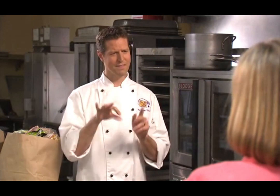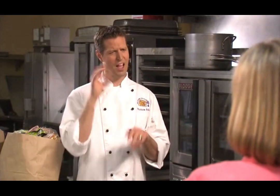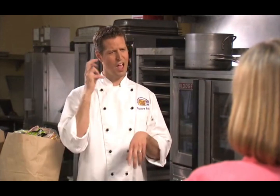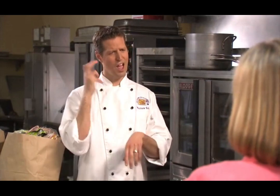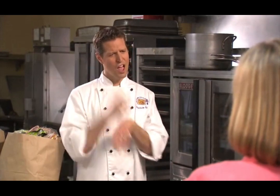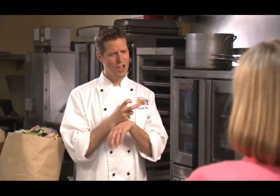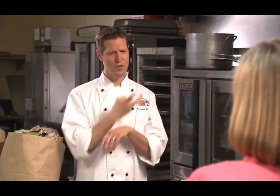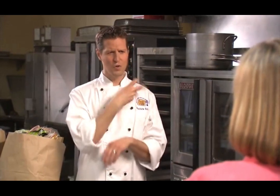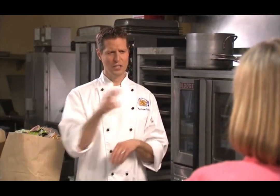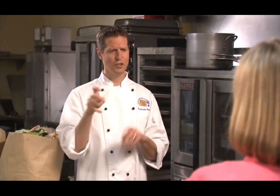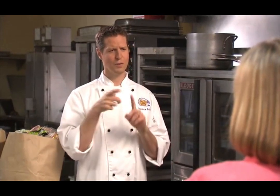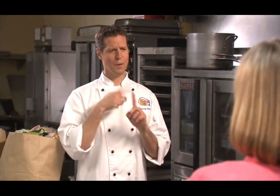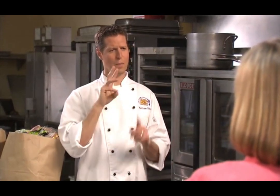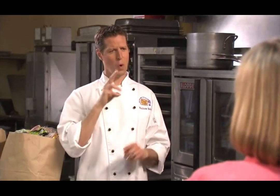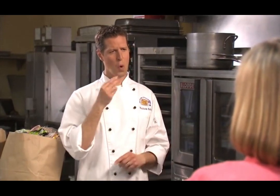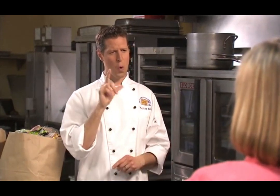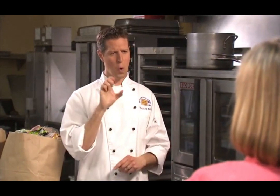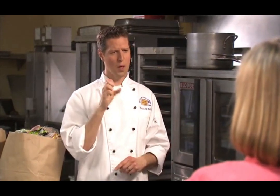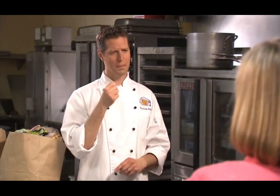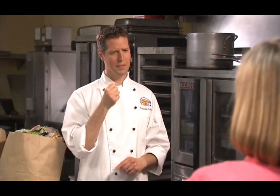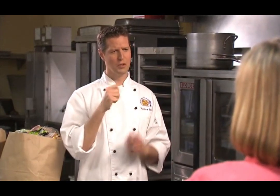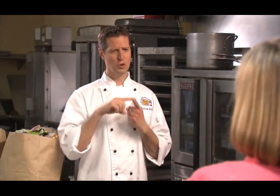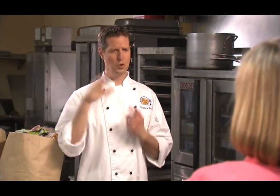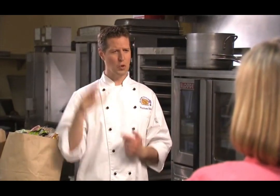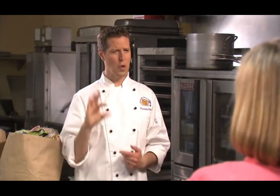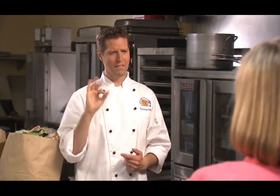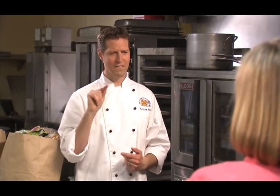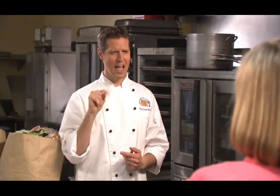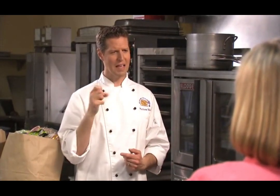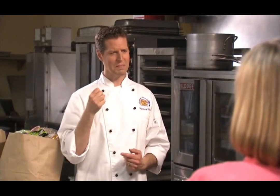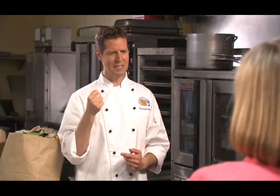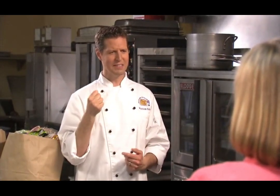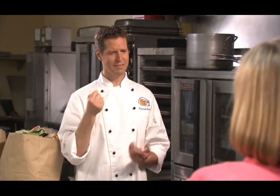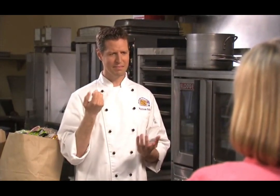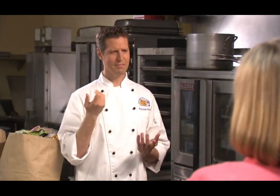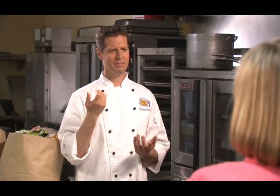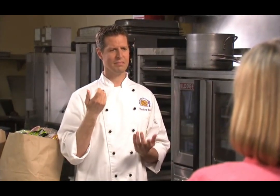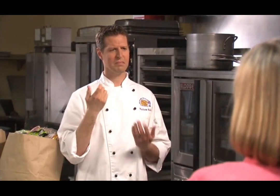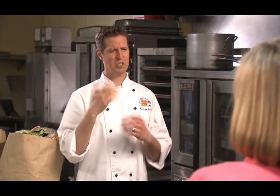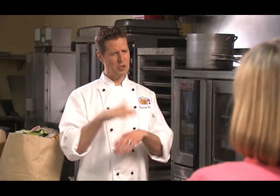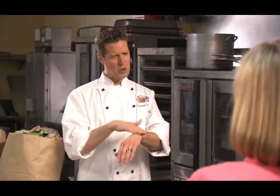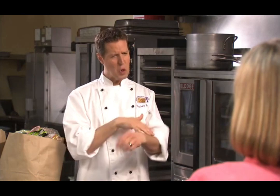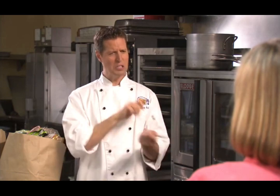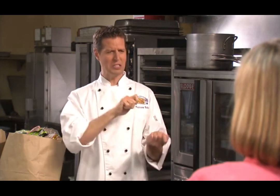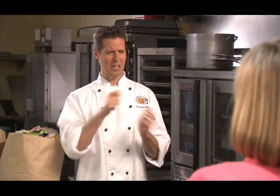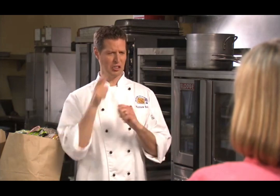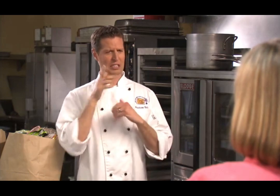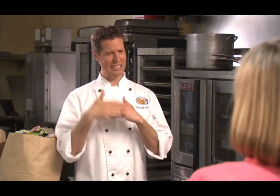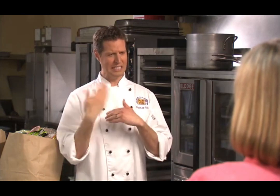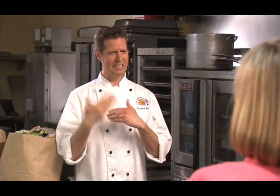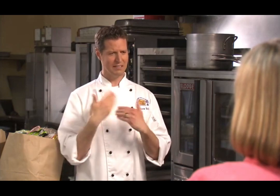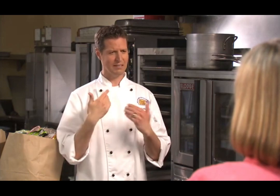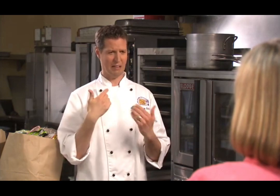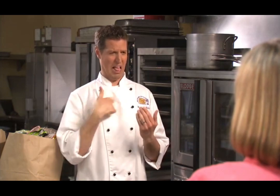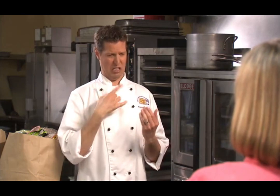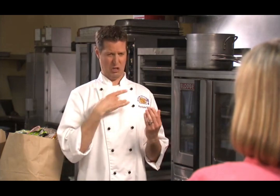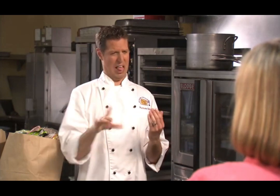Some people find it hard to switch from whole milk to a lower fat version, but it's much easier if they make the change gradually. I didn't